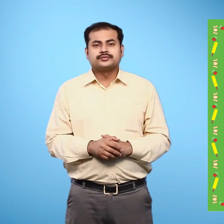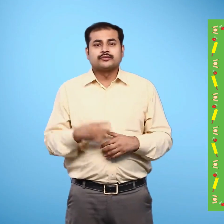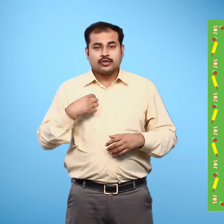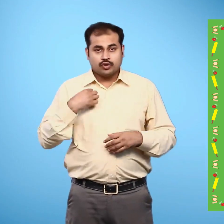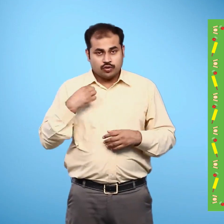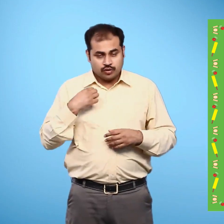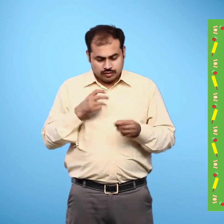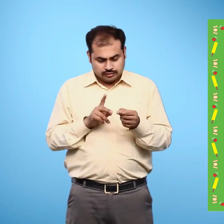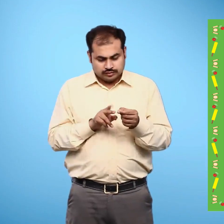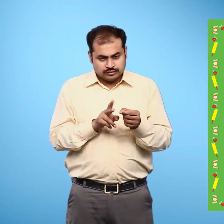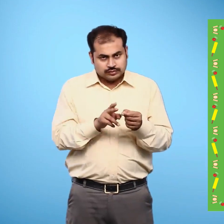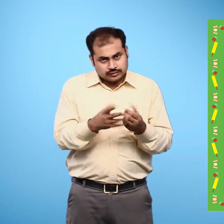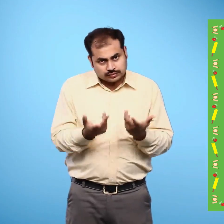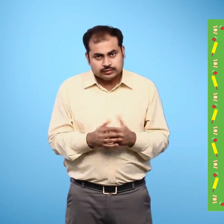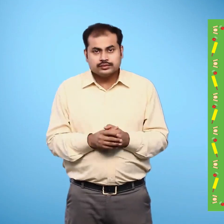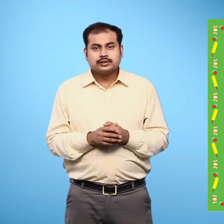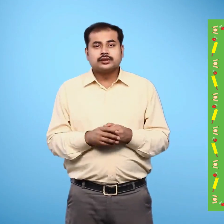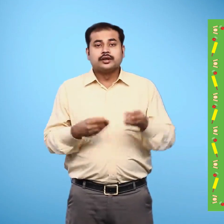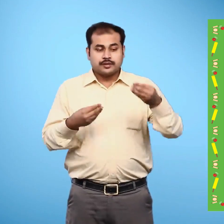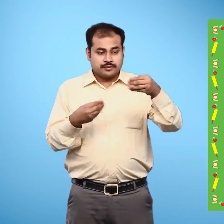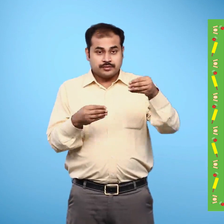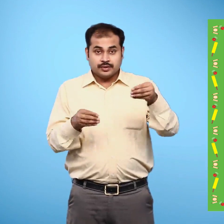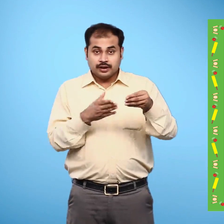like clothes and paper, etc.